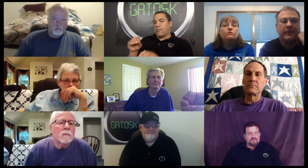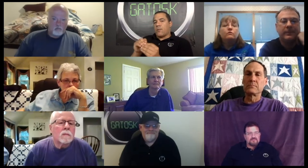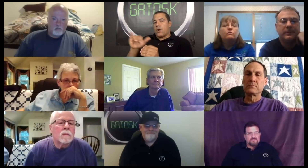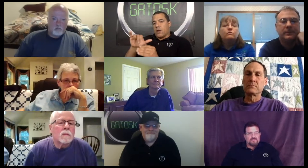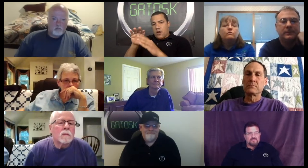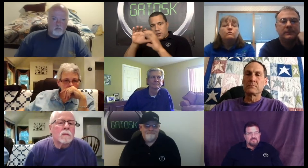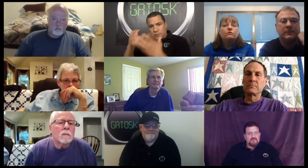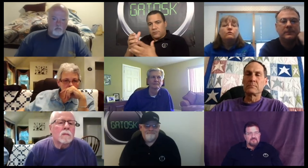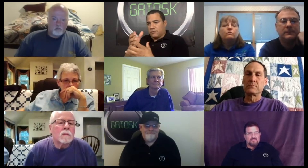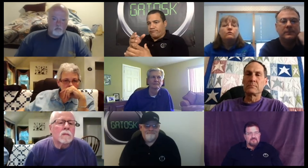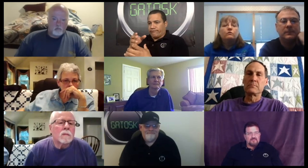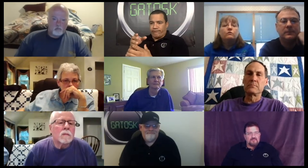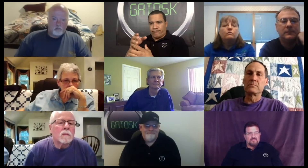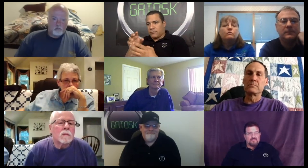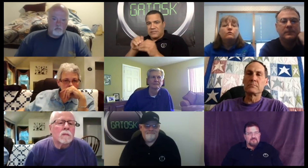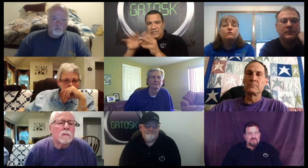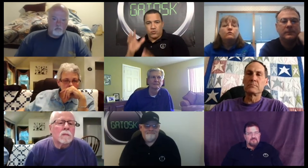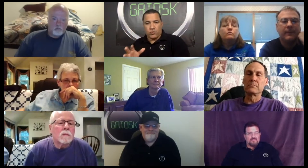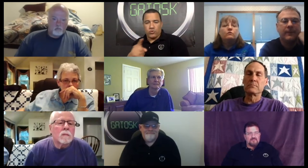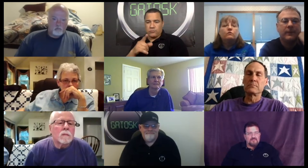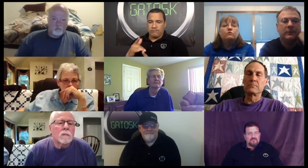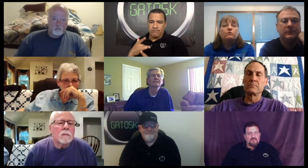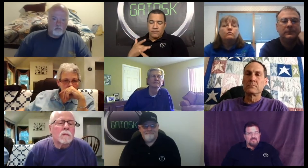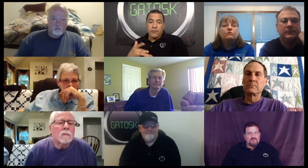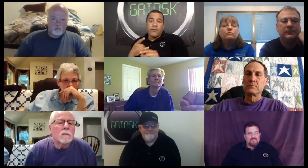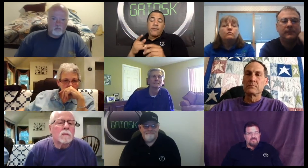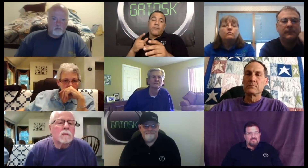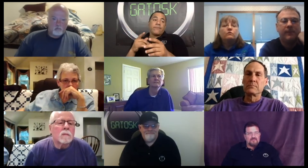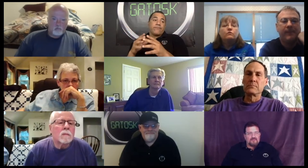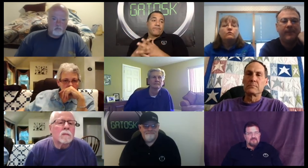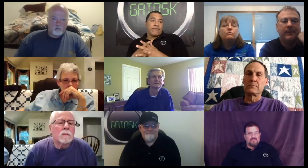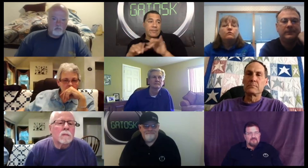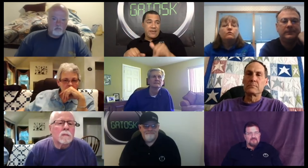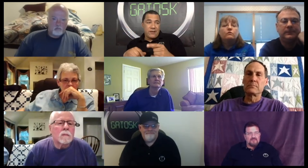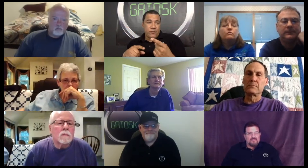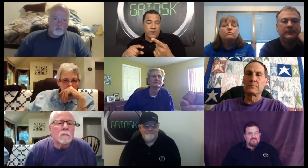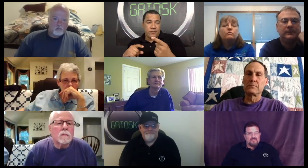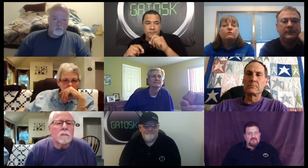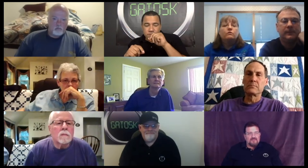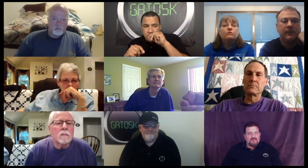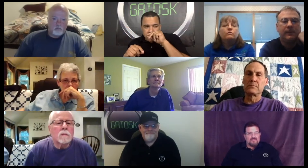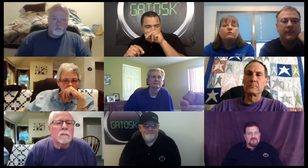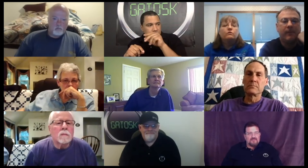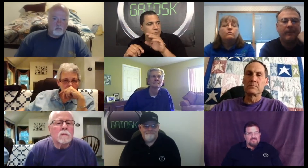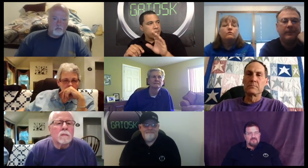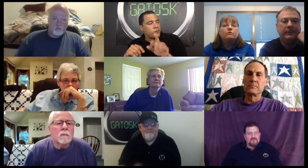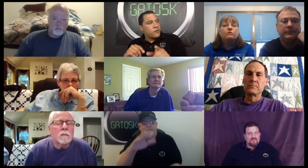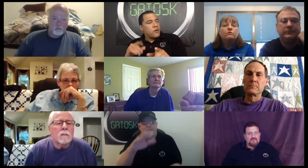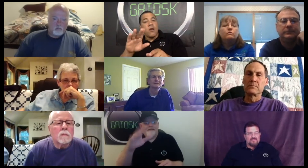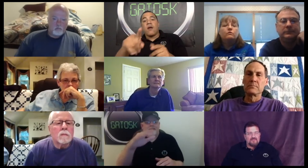on where they've joined, they've probably, they're more likely to say like they've done the distributor than that, what they would likely